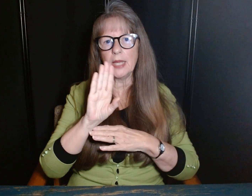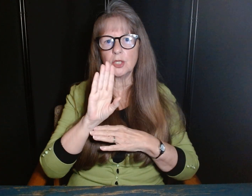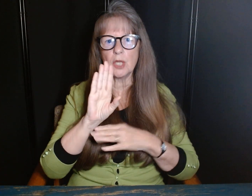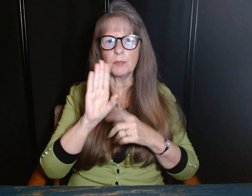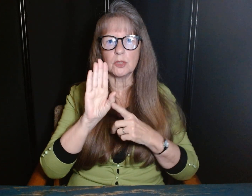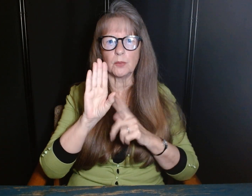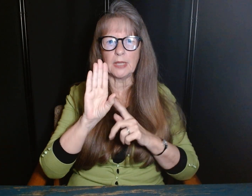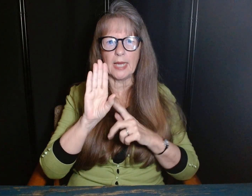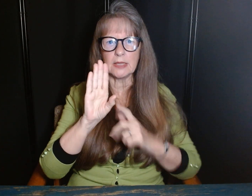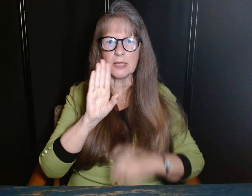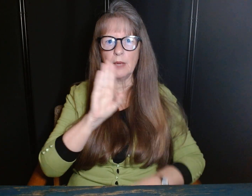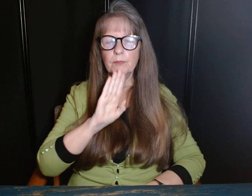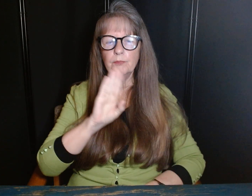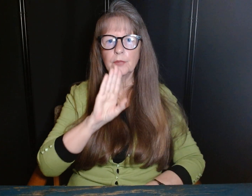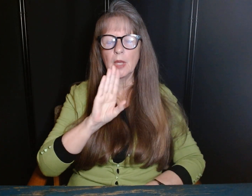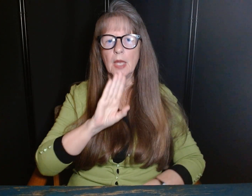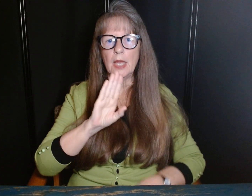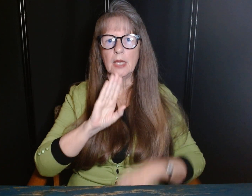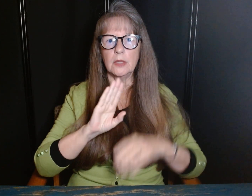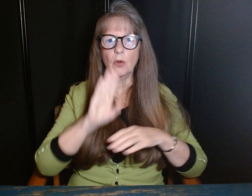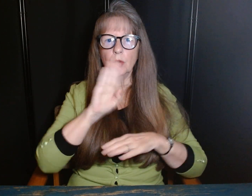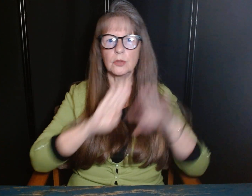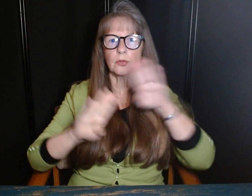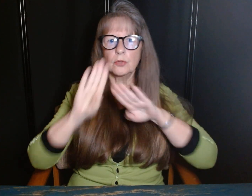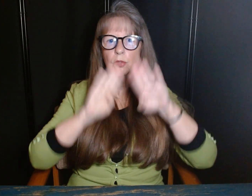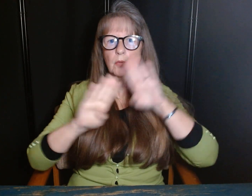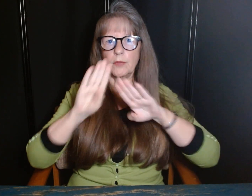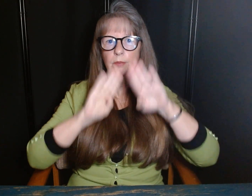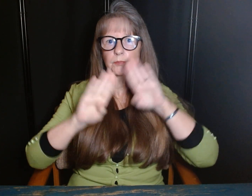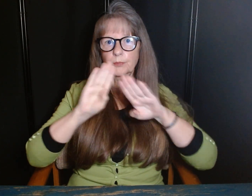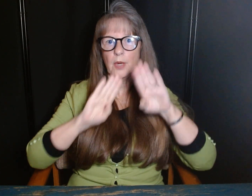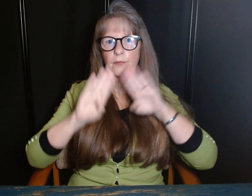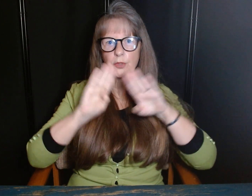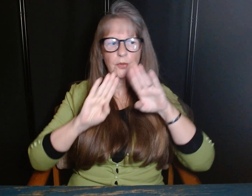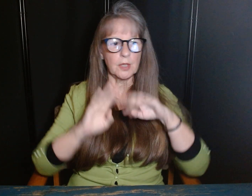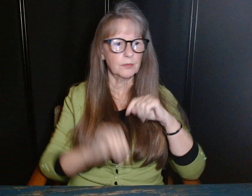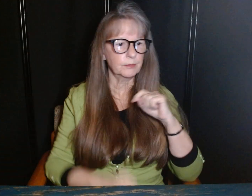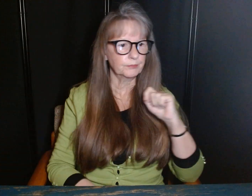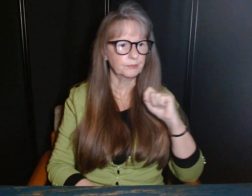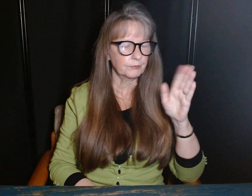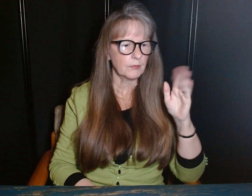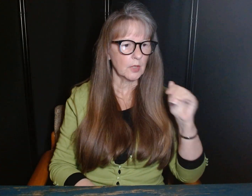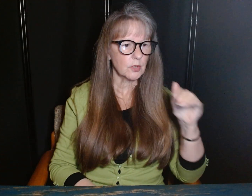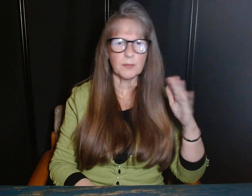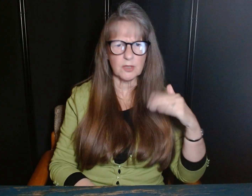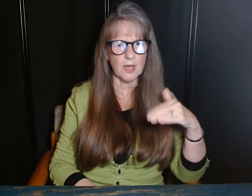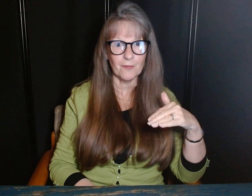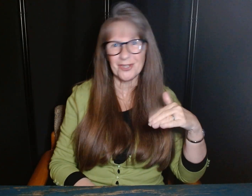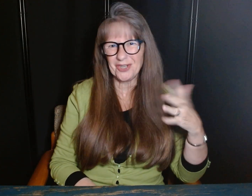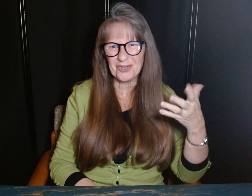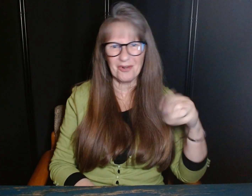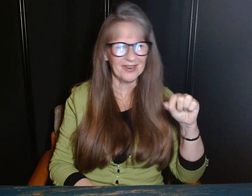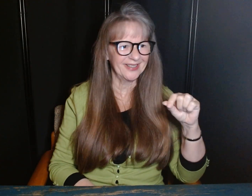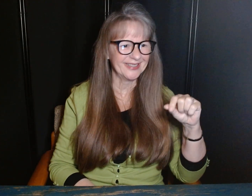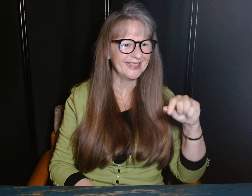shape is the relaxed thumb, and or two of them, right? Frustrated. So it depends on how frustrated you are.